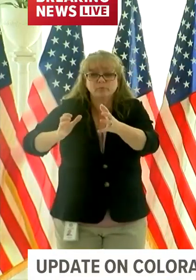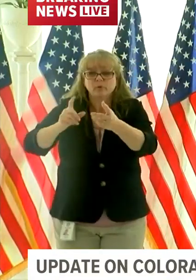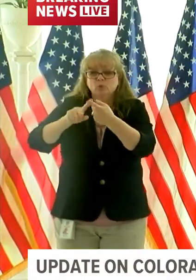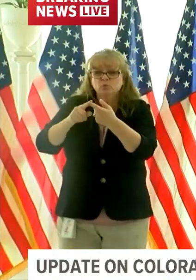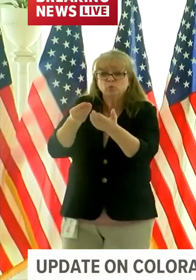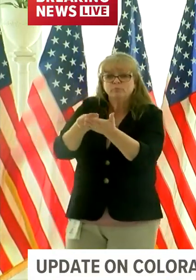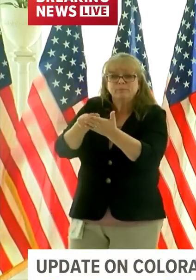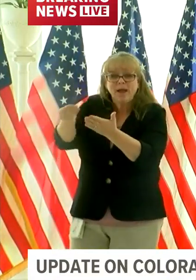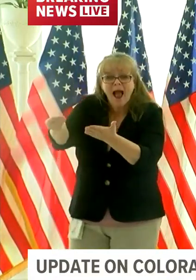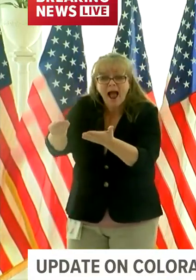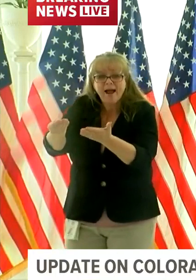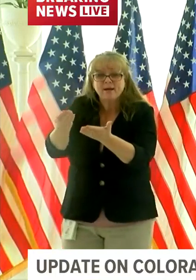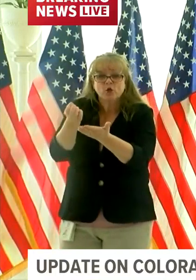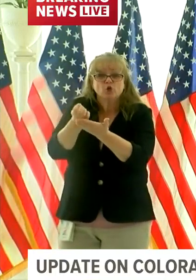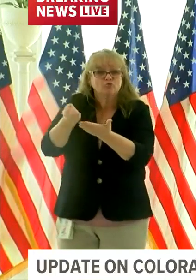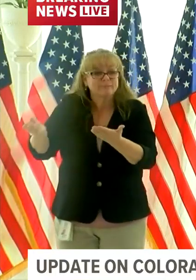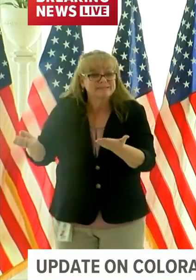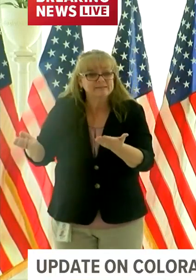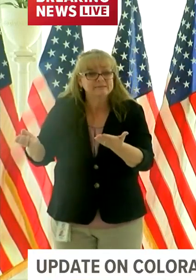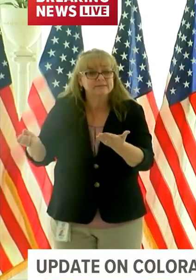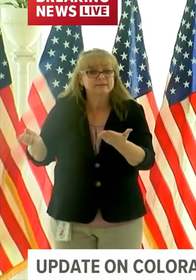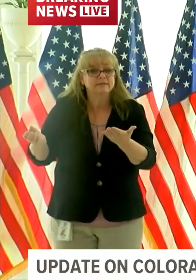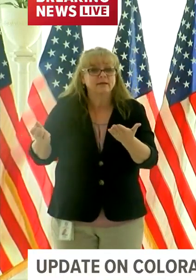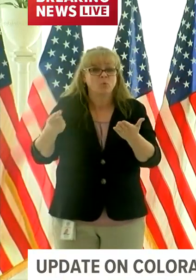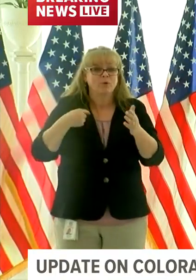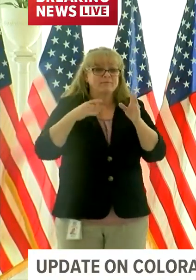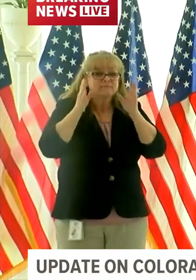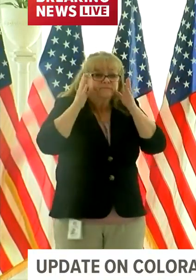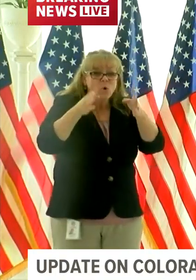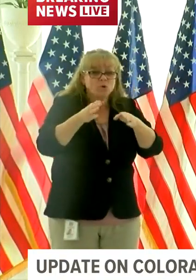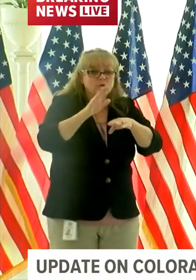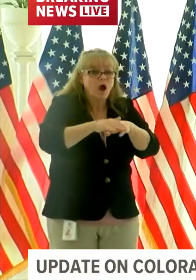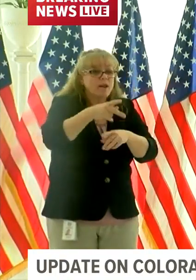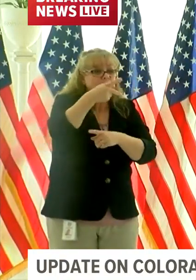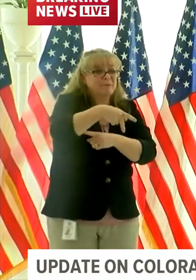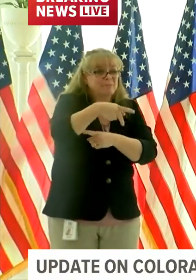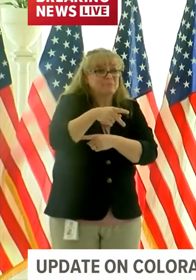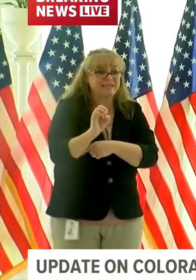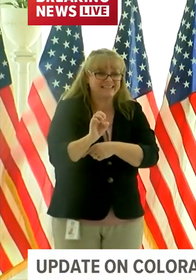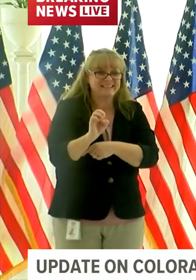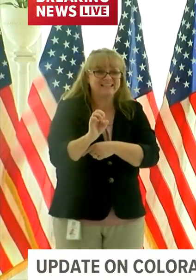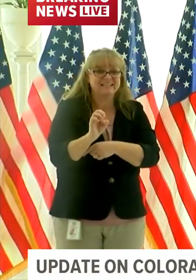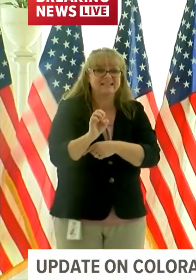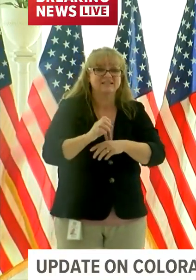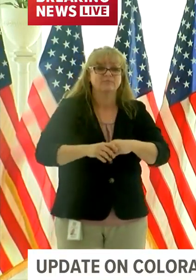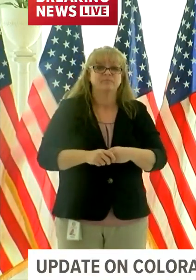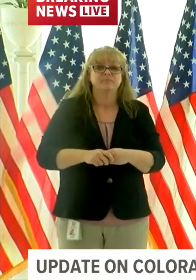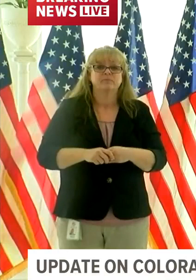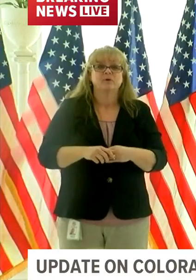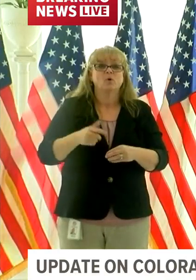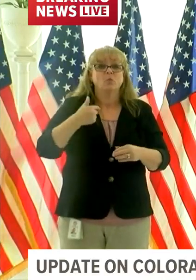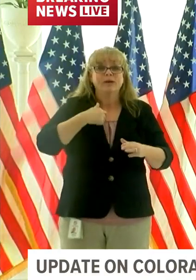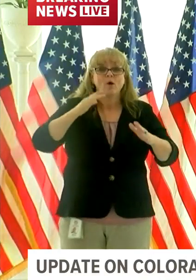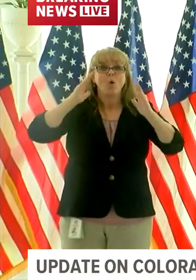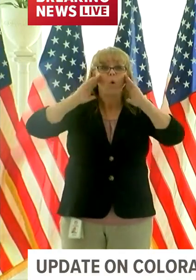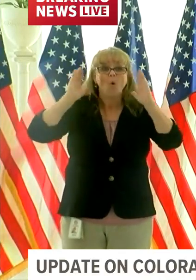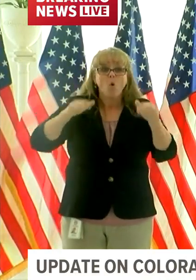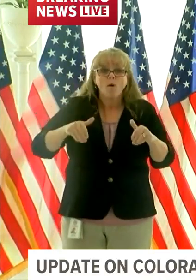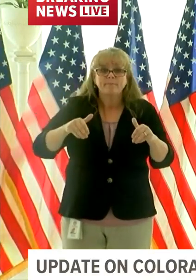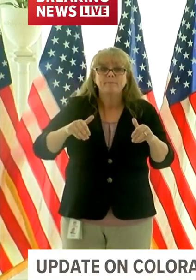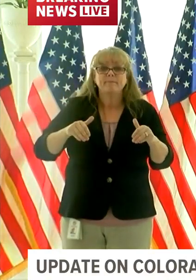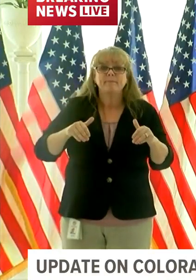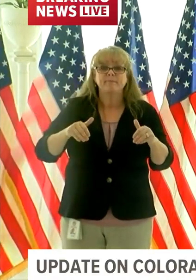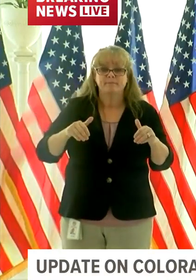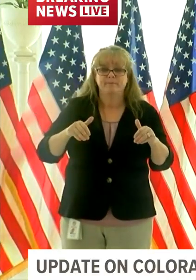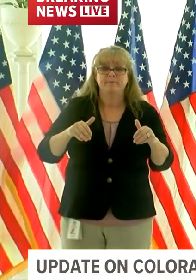market. We've been focused on personal protection equipment. We hope that news will get better in the days ahead. I want to thank the CSU lab,